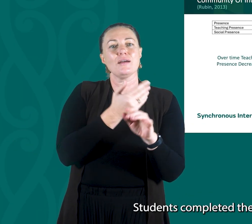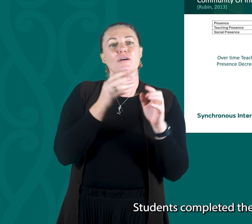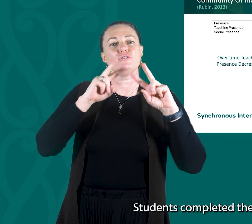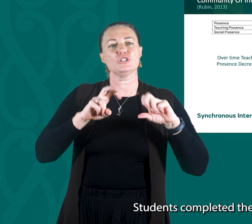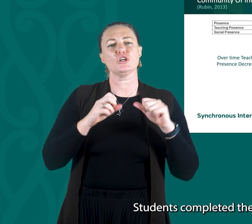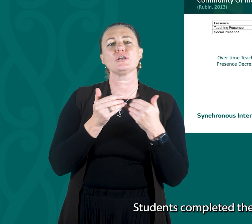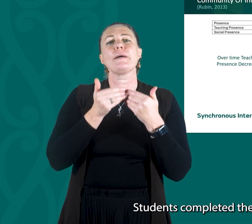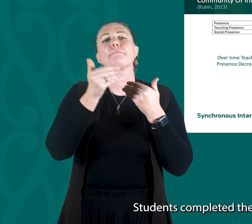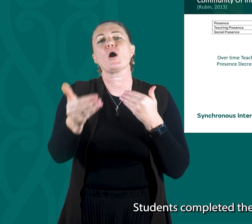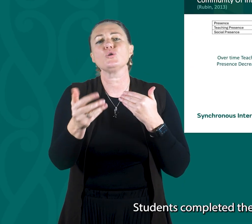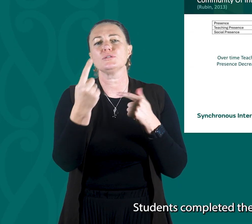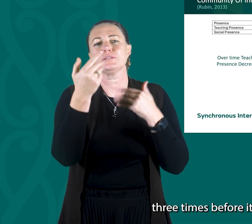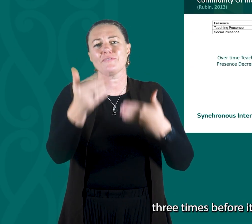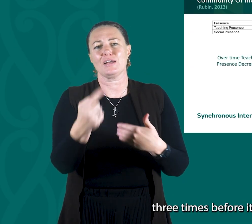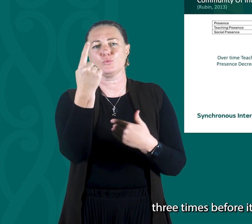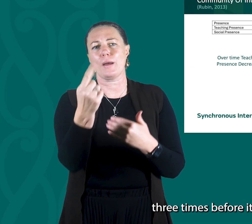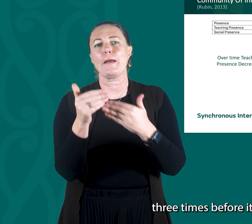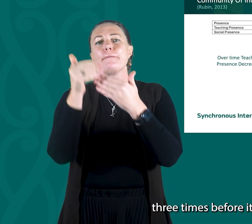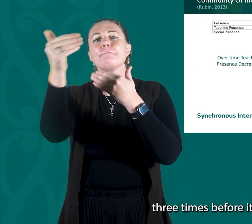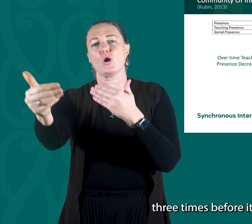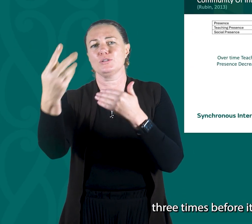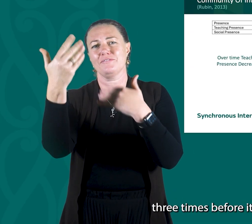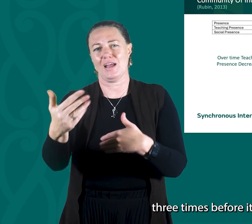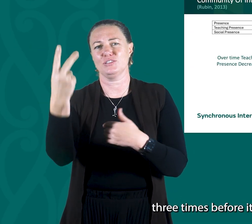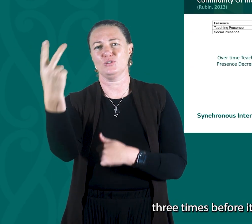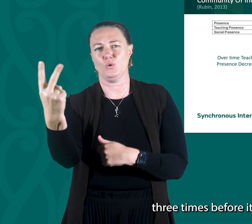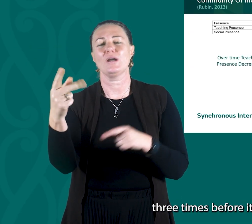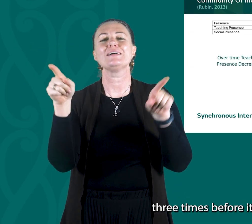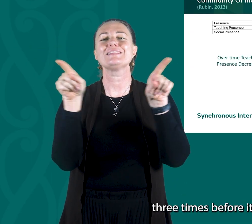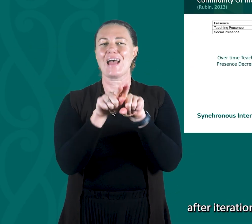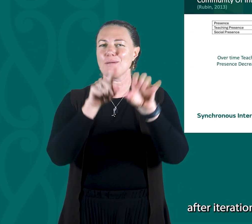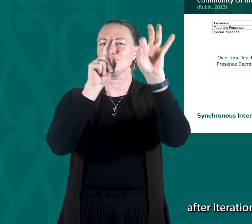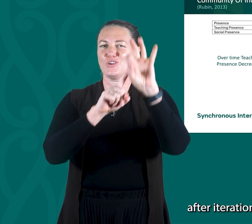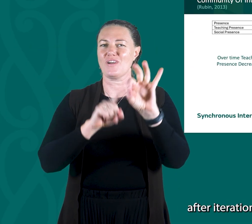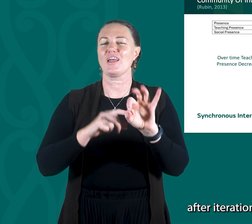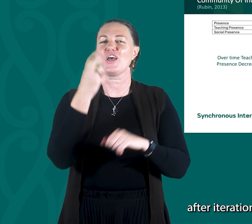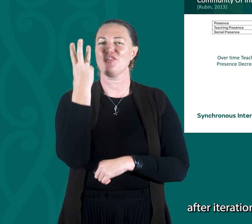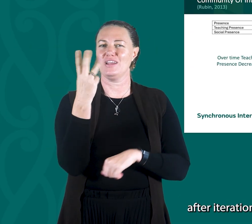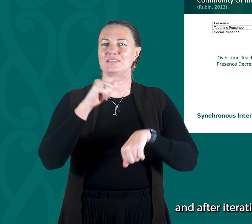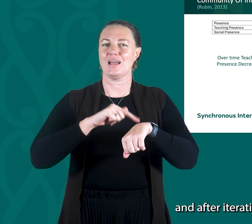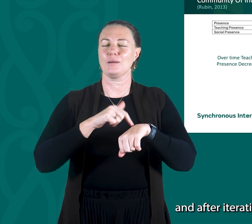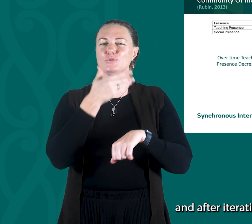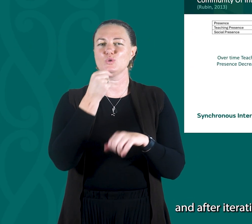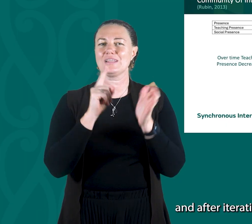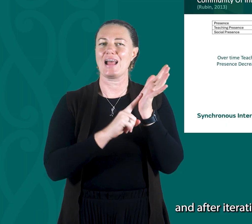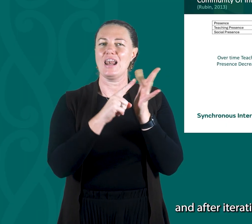Students completed the same survey 3 times, before iteration 1, after iteration 1, and after iteration